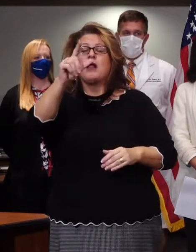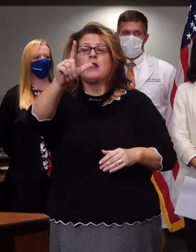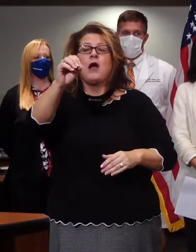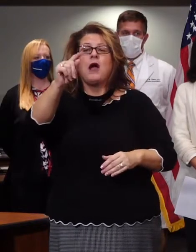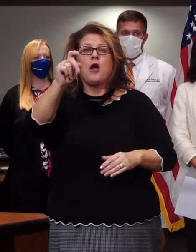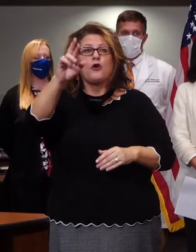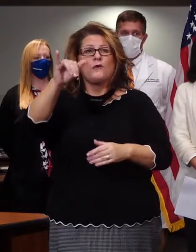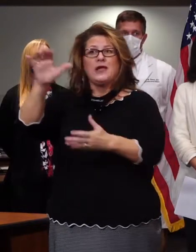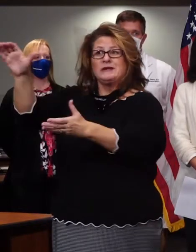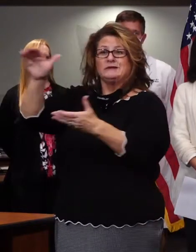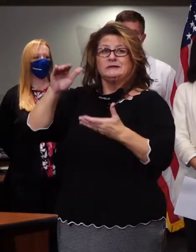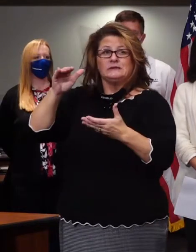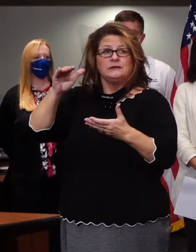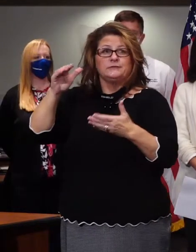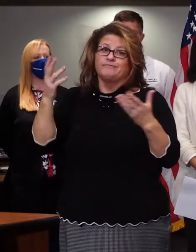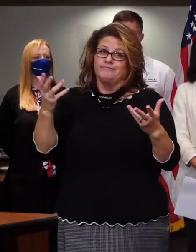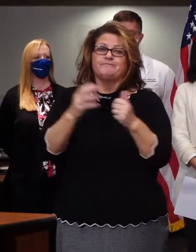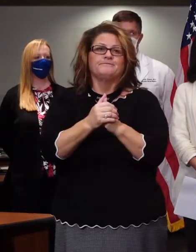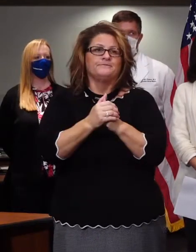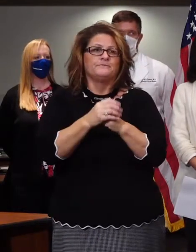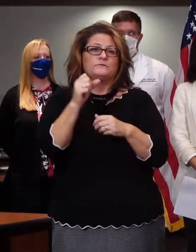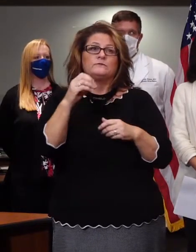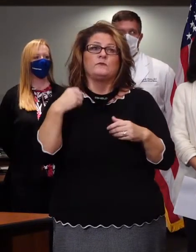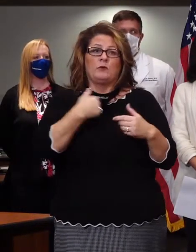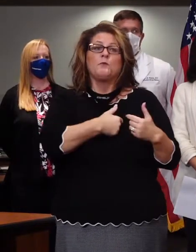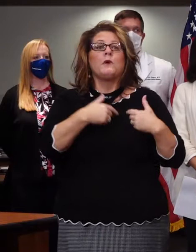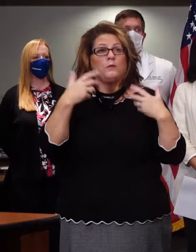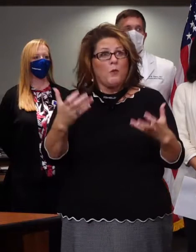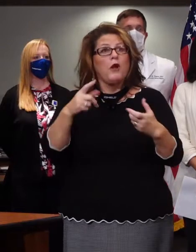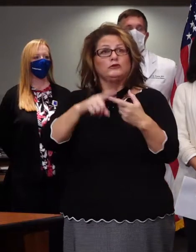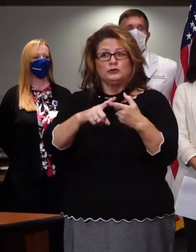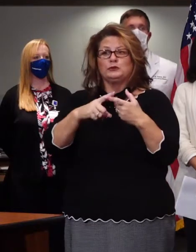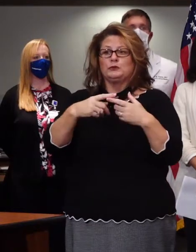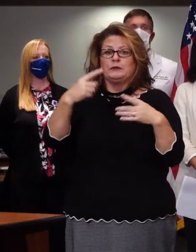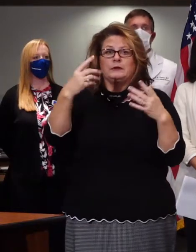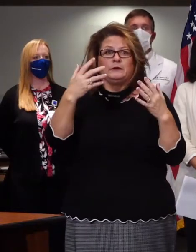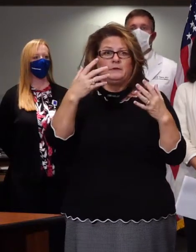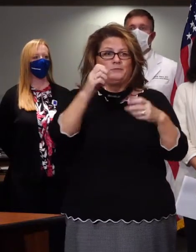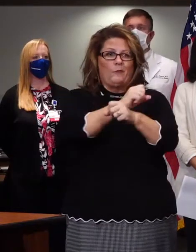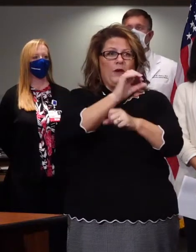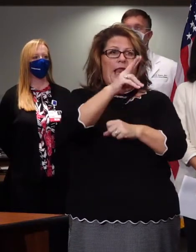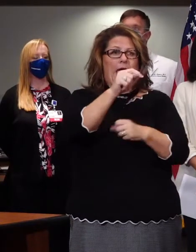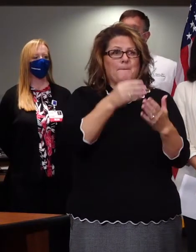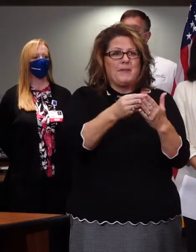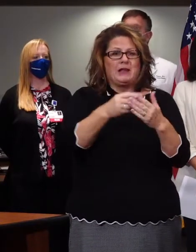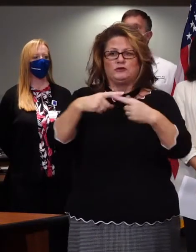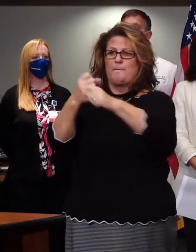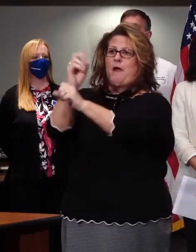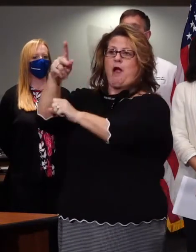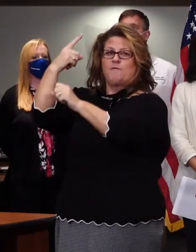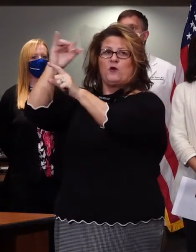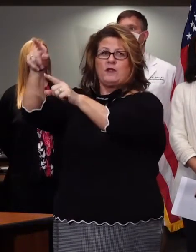do have a contingency plan for repurposing the CARES Act funds. They will be directed at providing